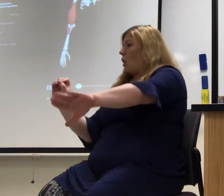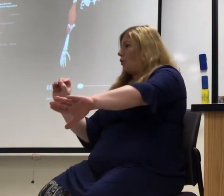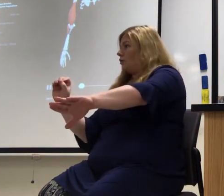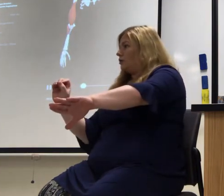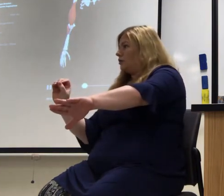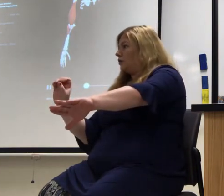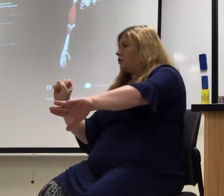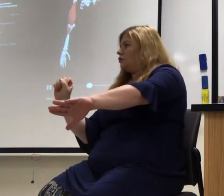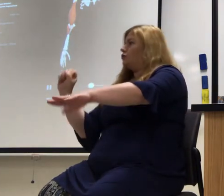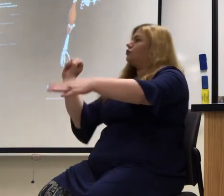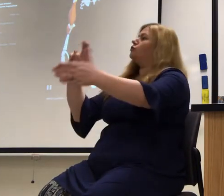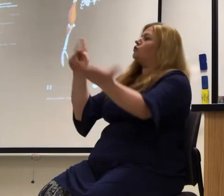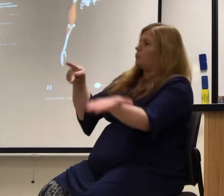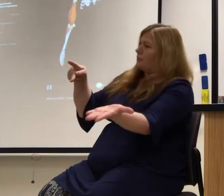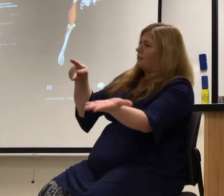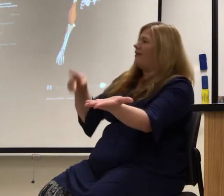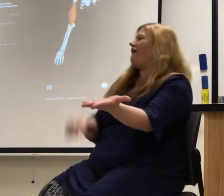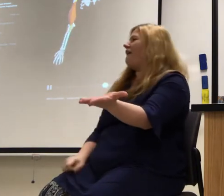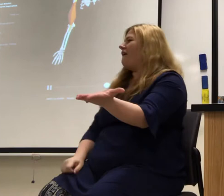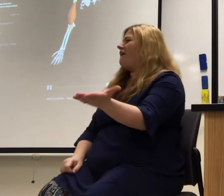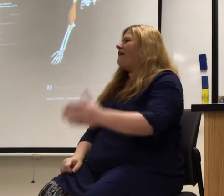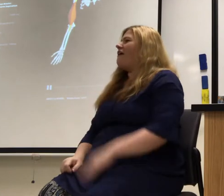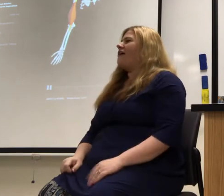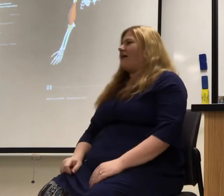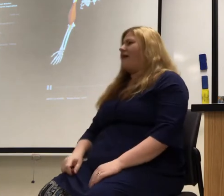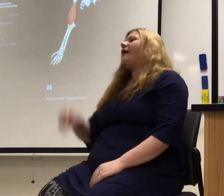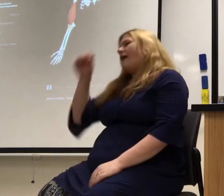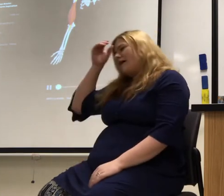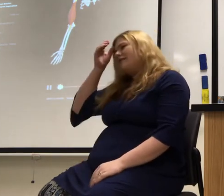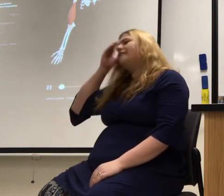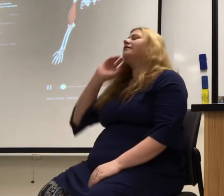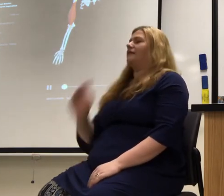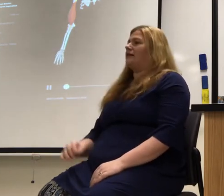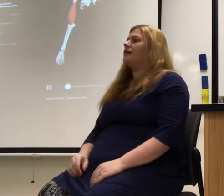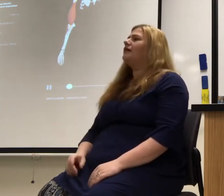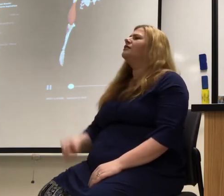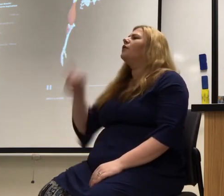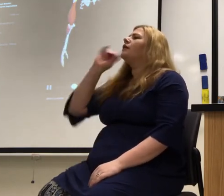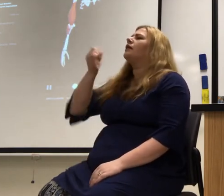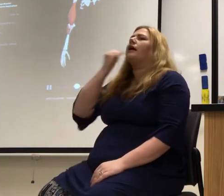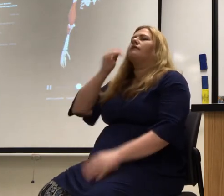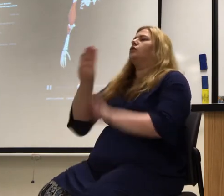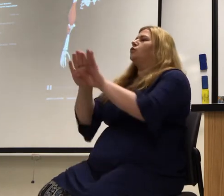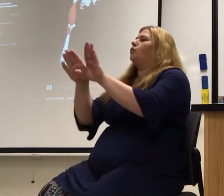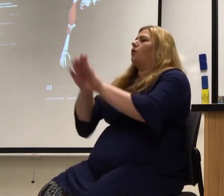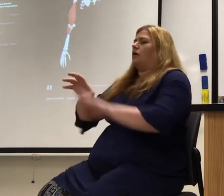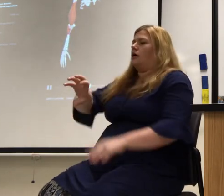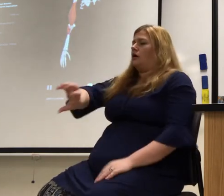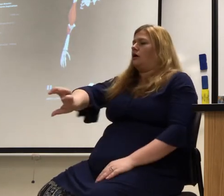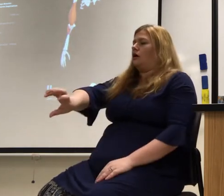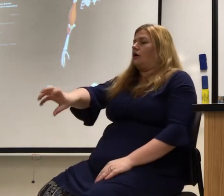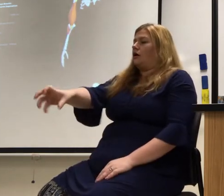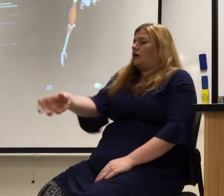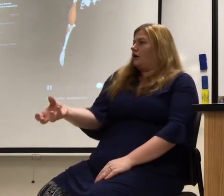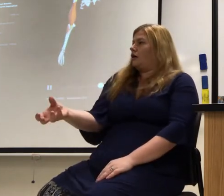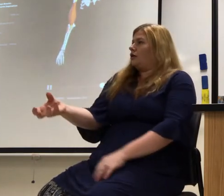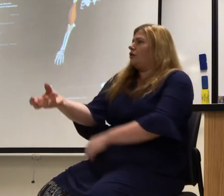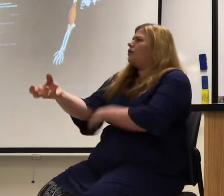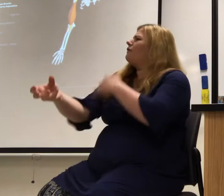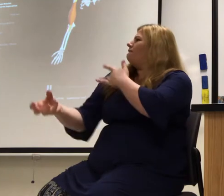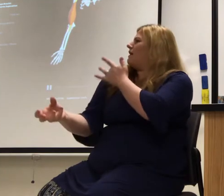powerful supinator. Like put your hand on your biceps, like when you turn a doorknob, and you kind of feel your biceps